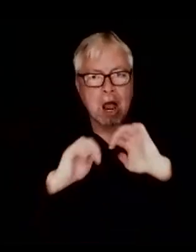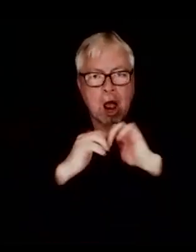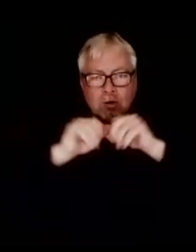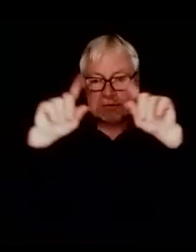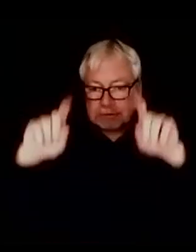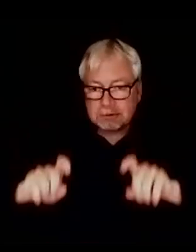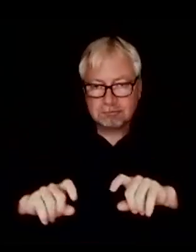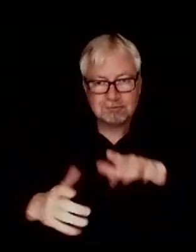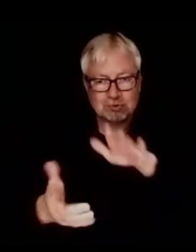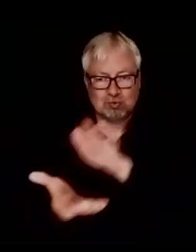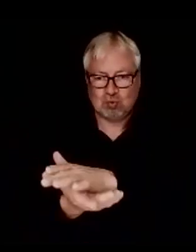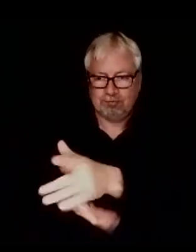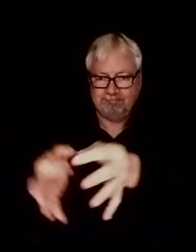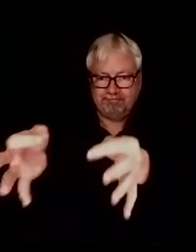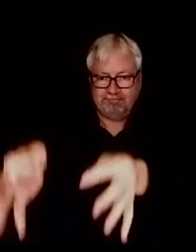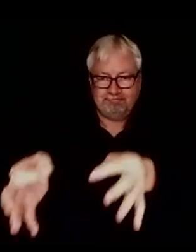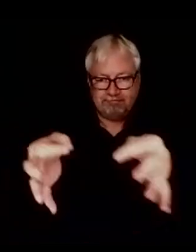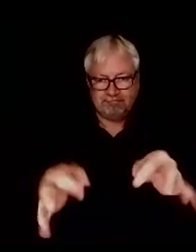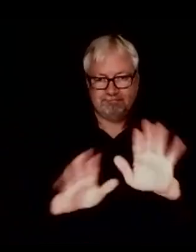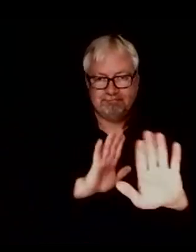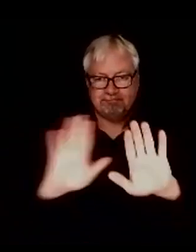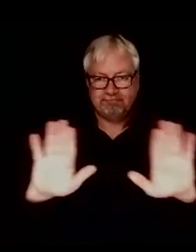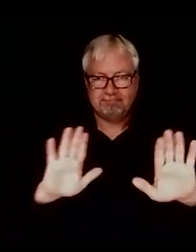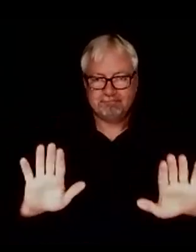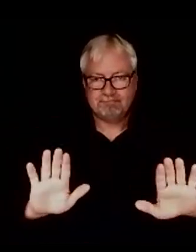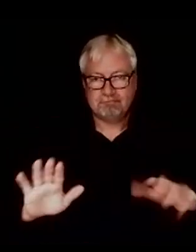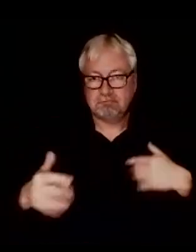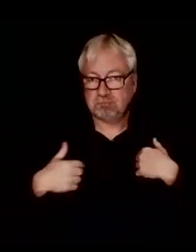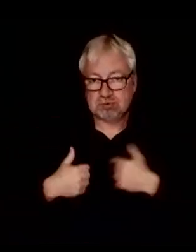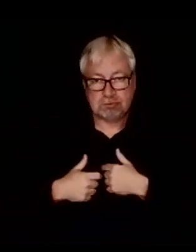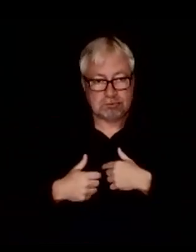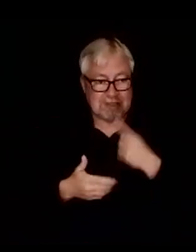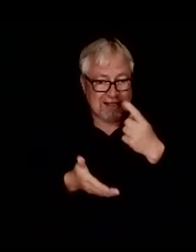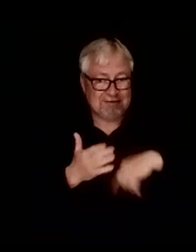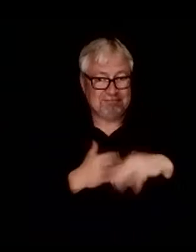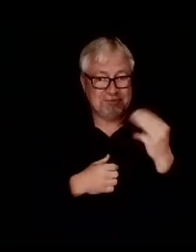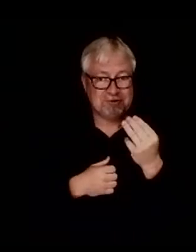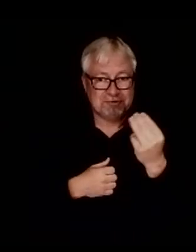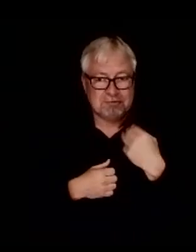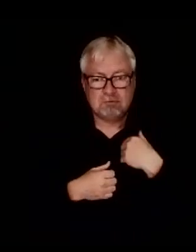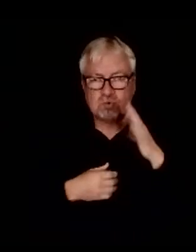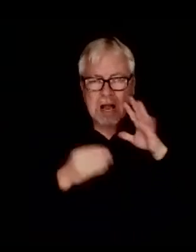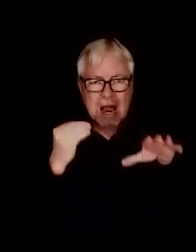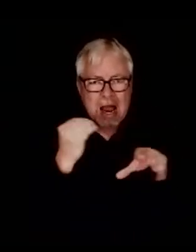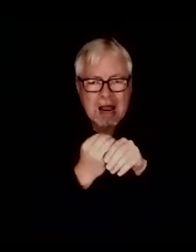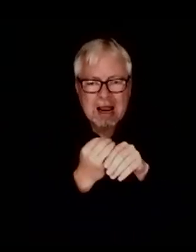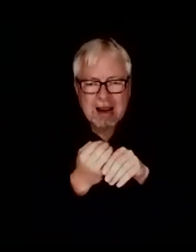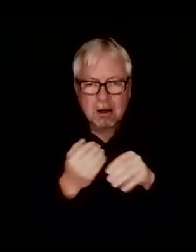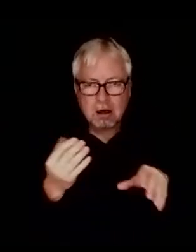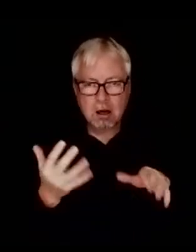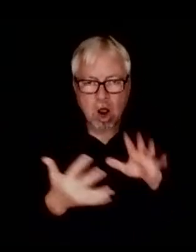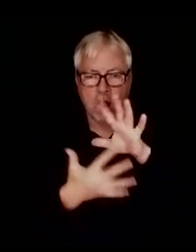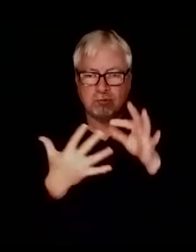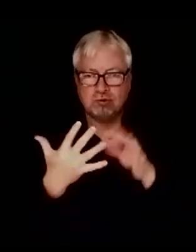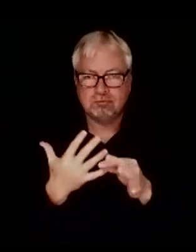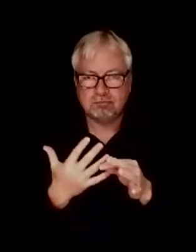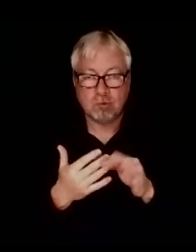adding a new option. So we have our community testing sites, our mail order site. We